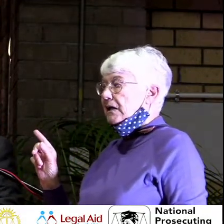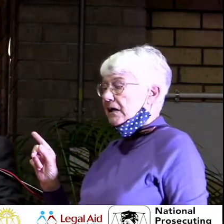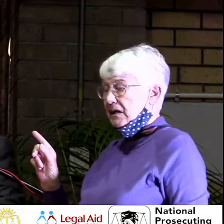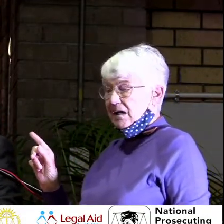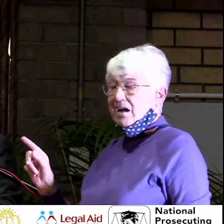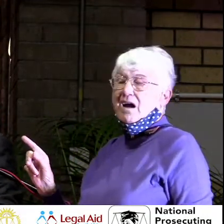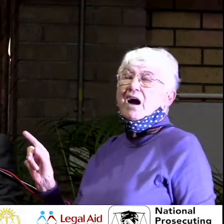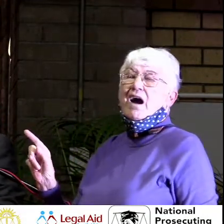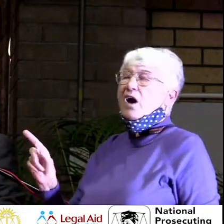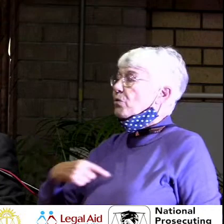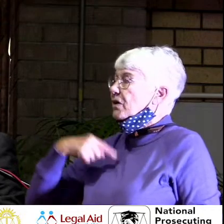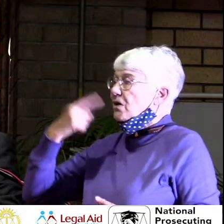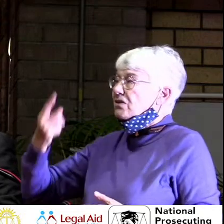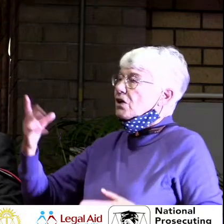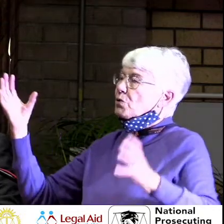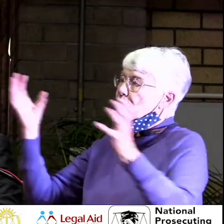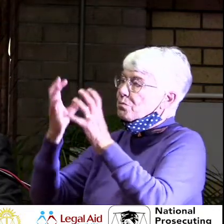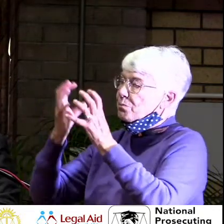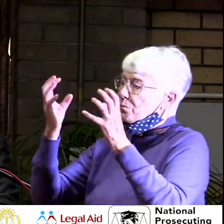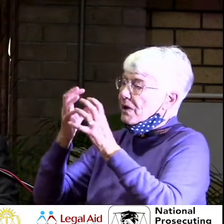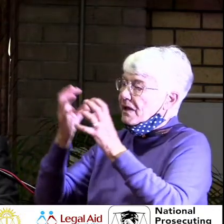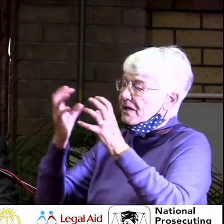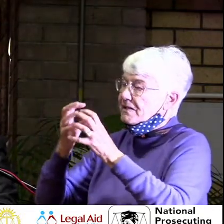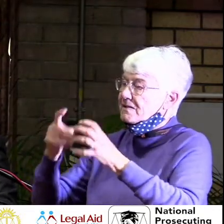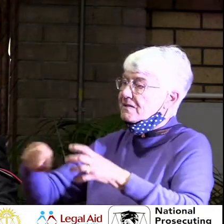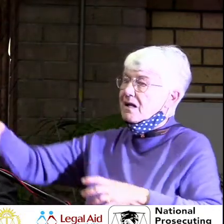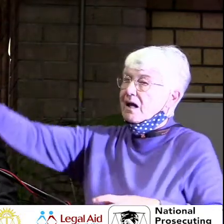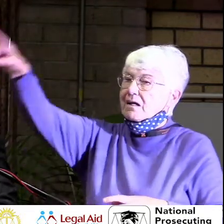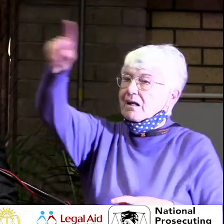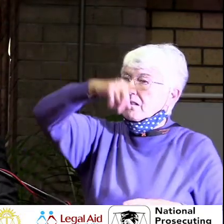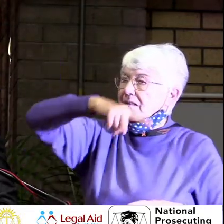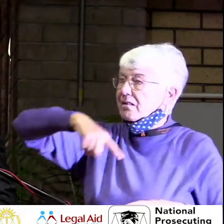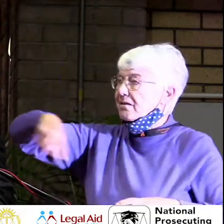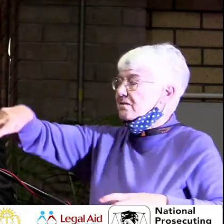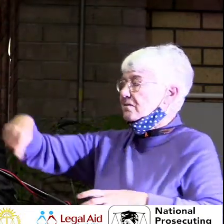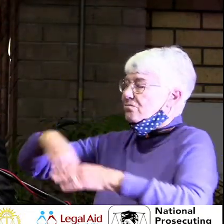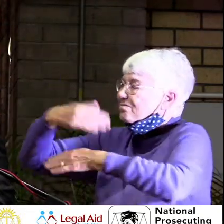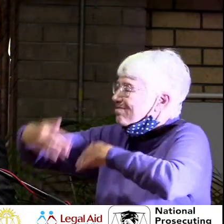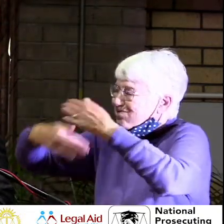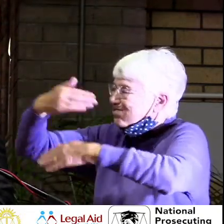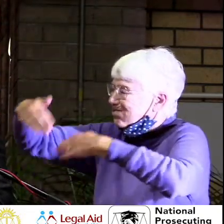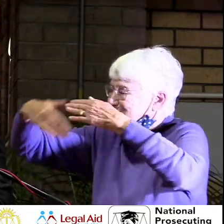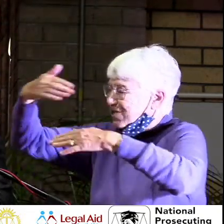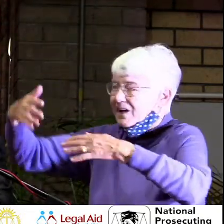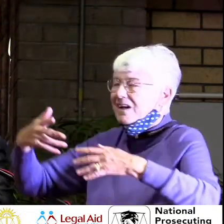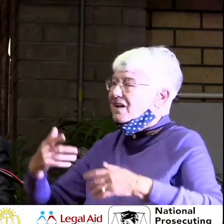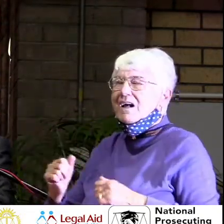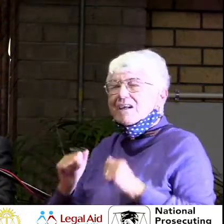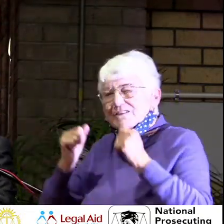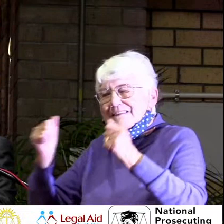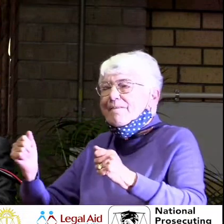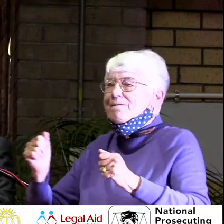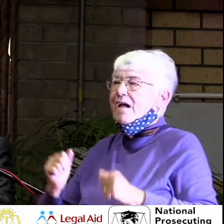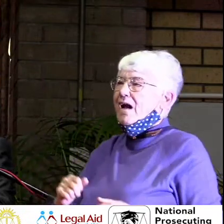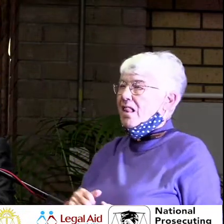this very often, but that we should look at DG and other